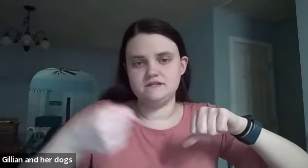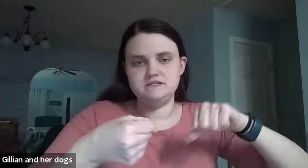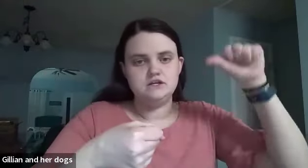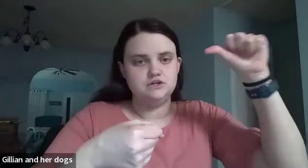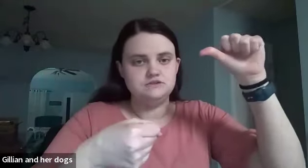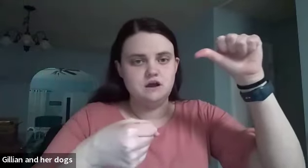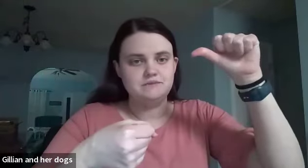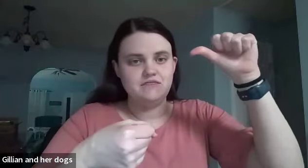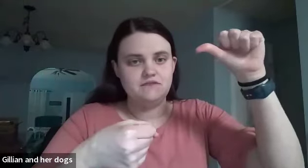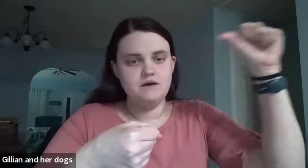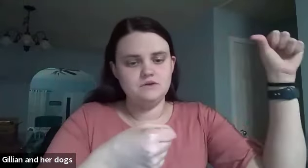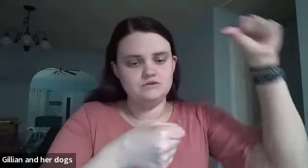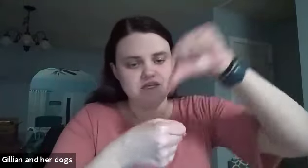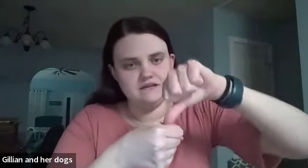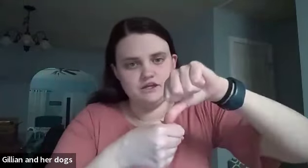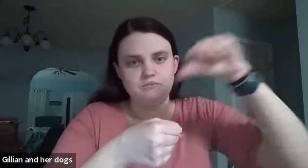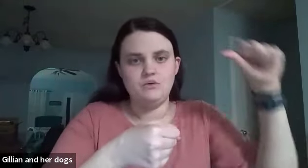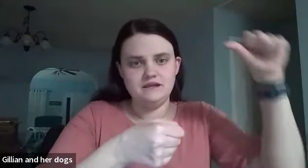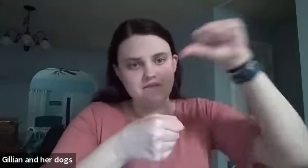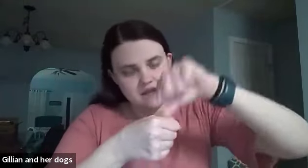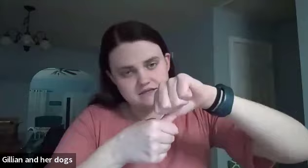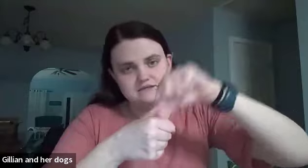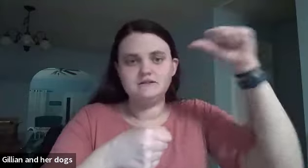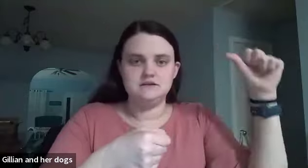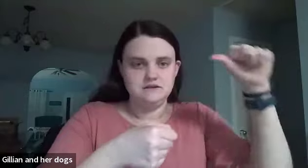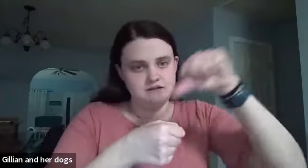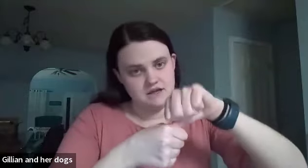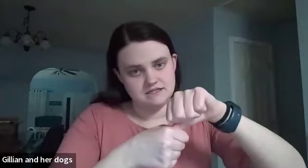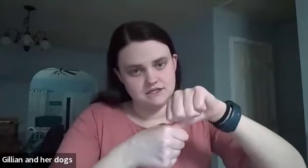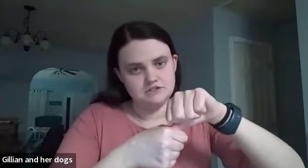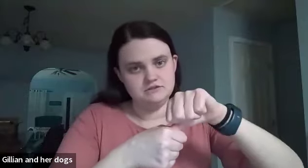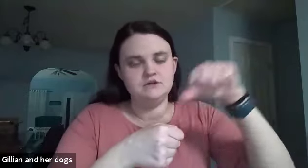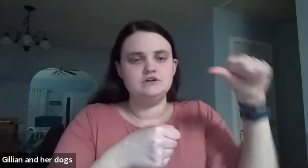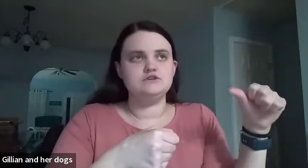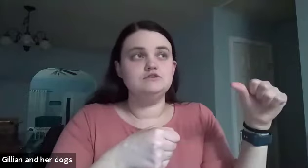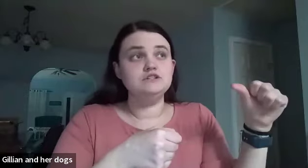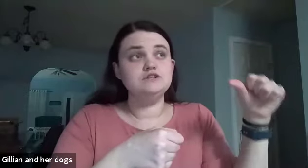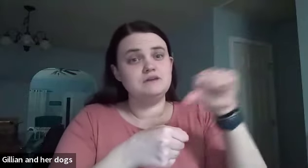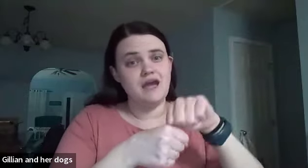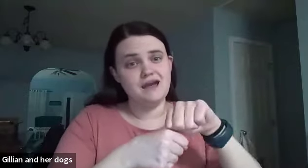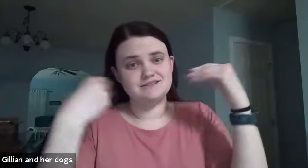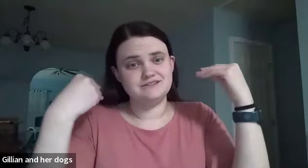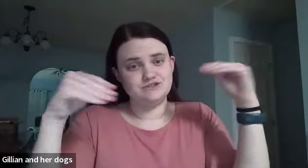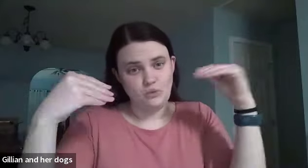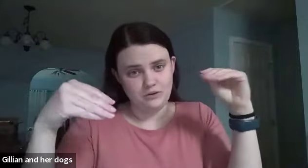fist. Your dominant thumb goes in like you're pouring in the gas station. So you could do gas store.